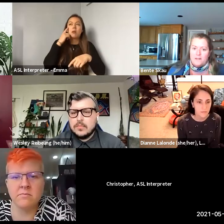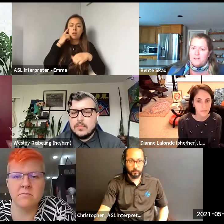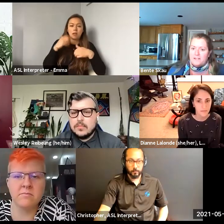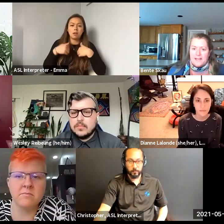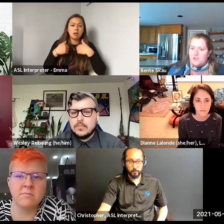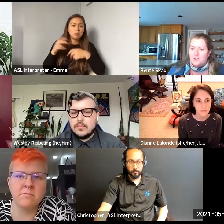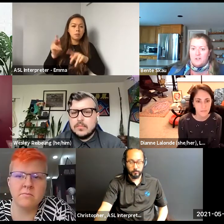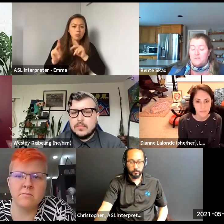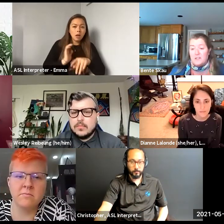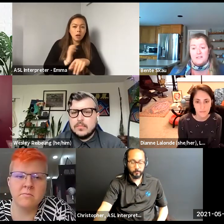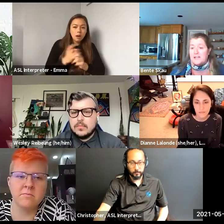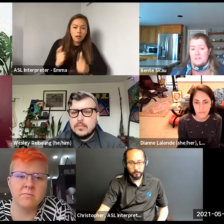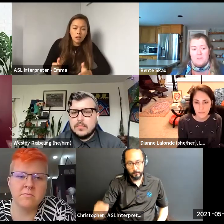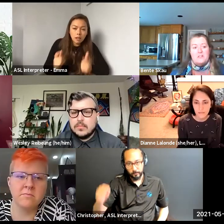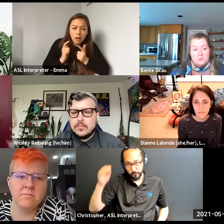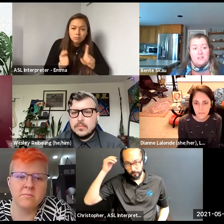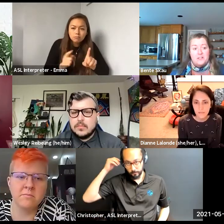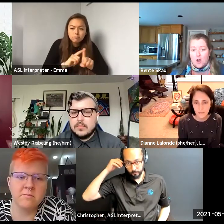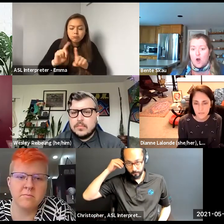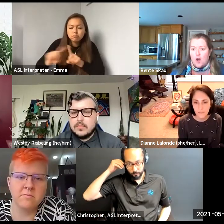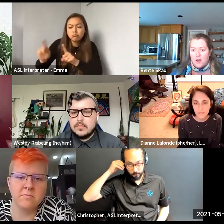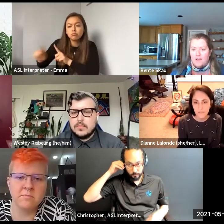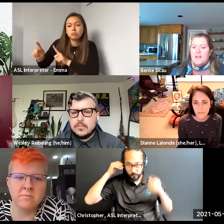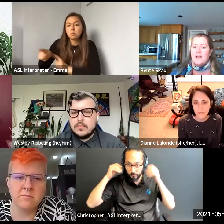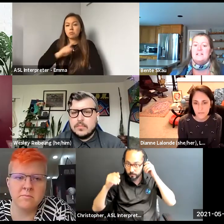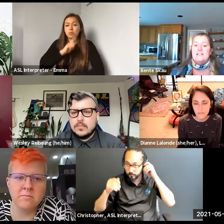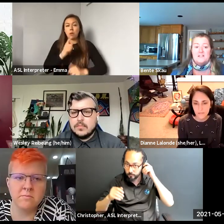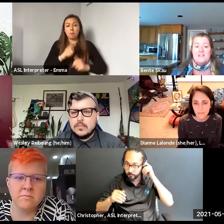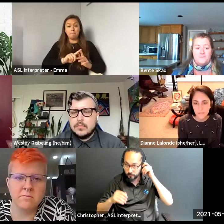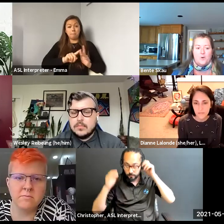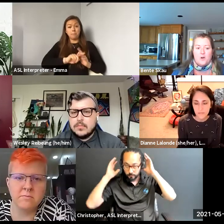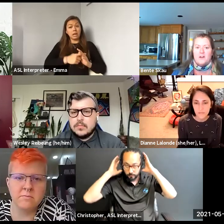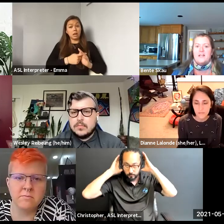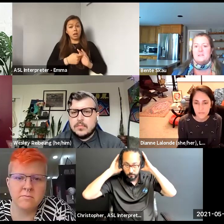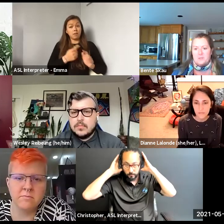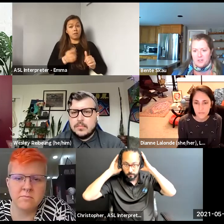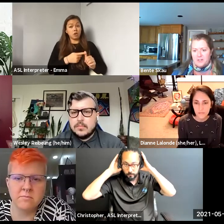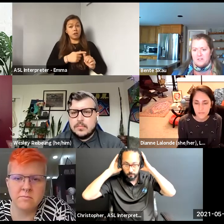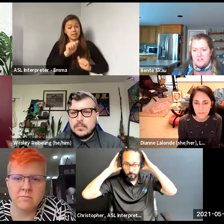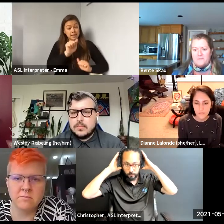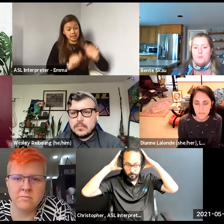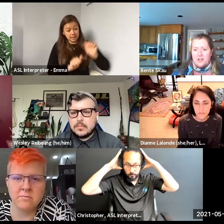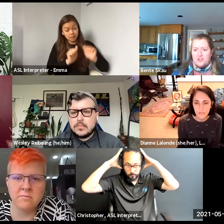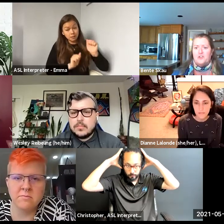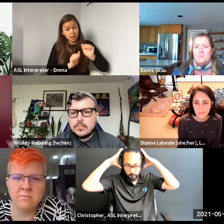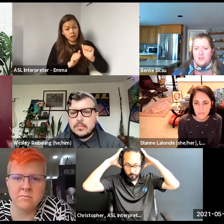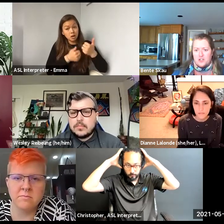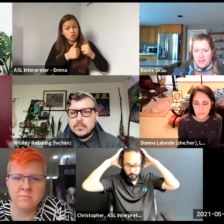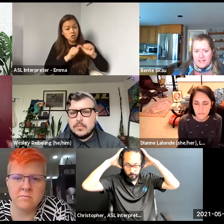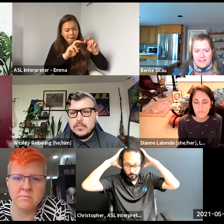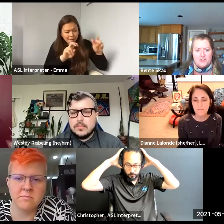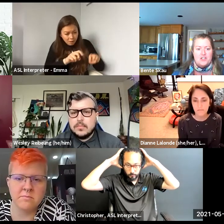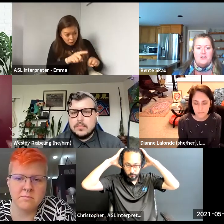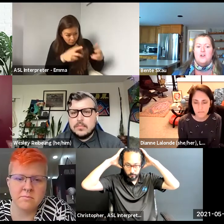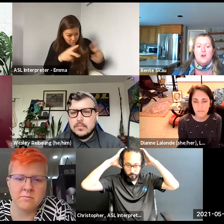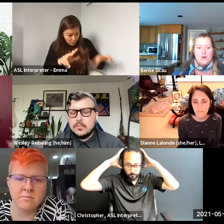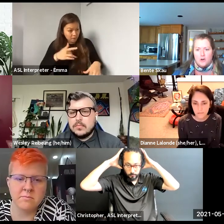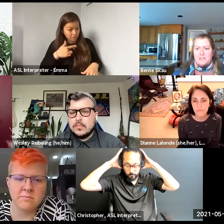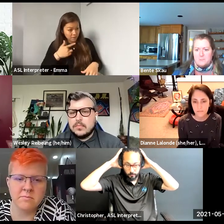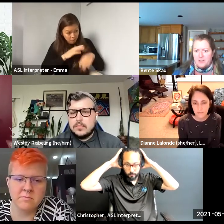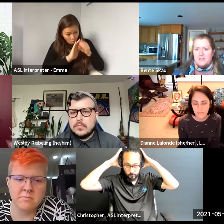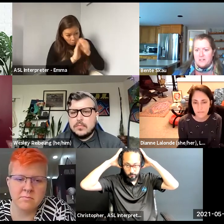beginning, one section of the assessment is really on assessing for experiences of oppression or